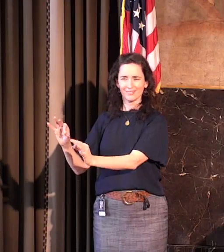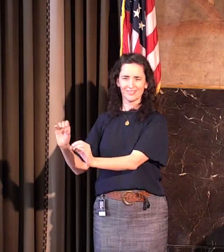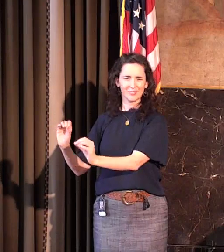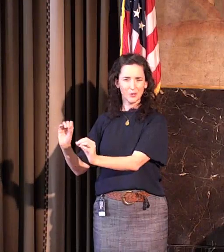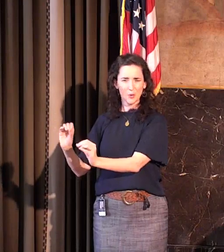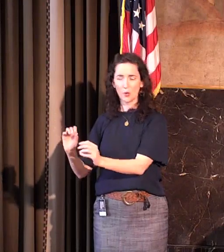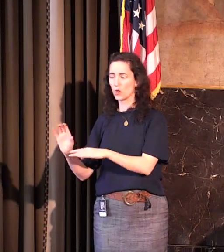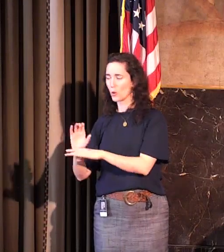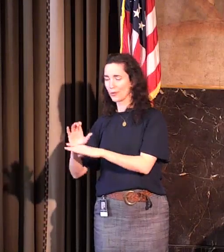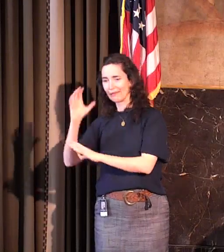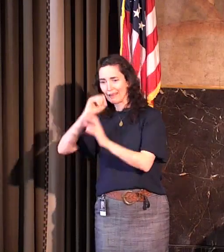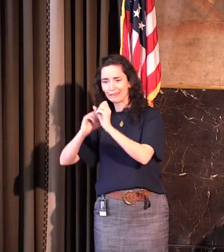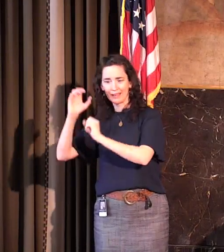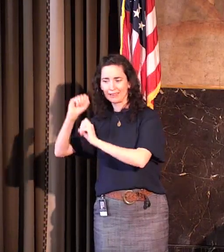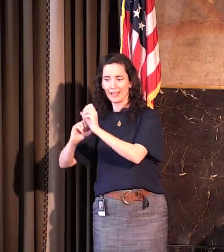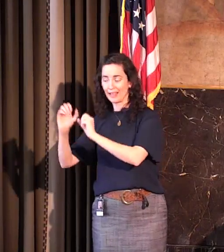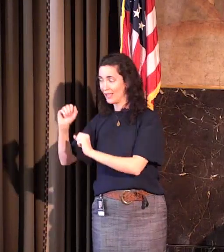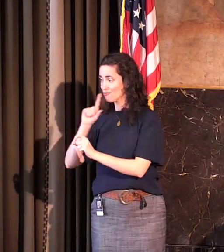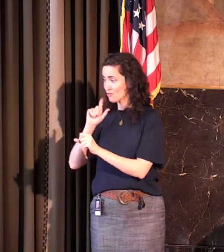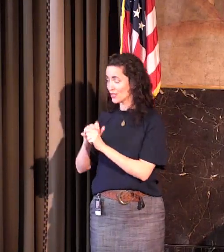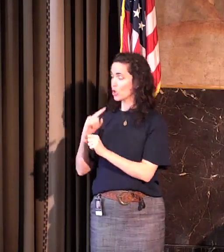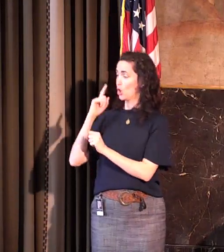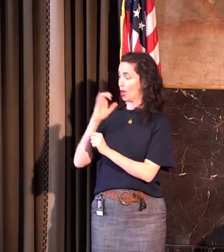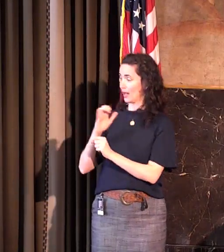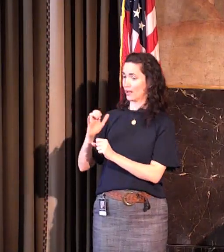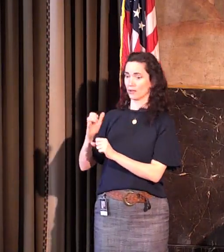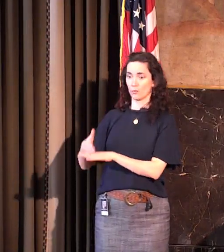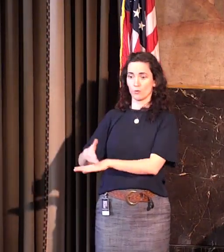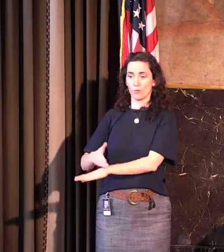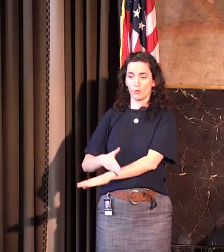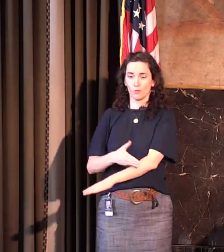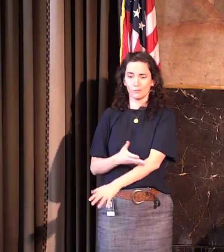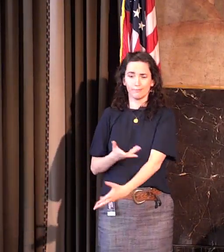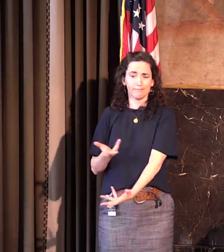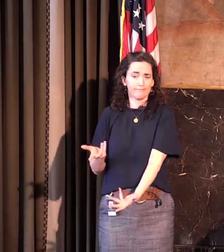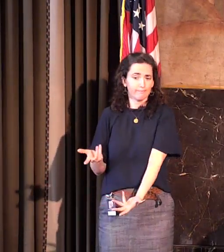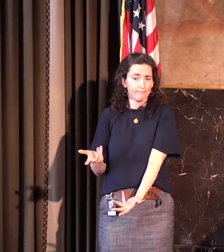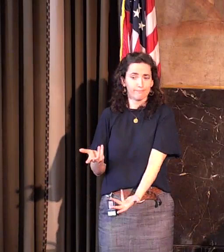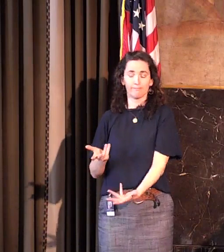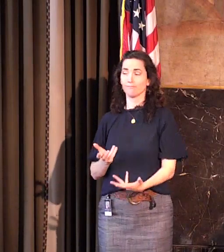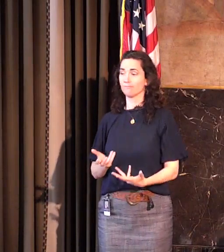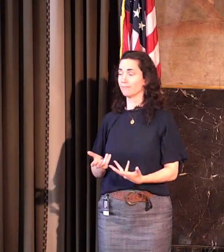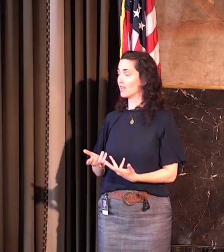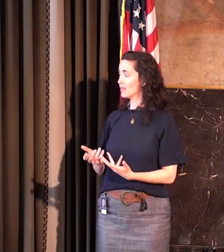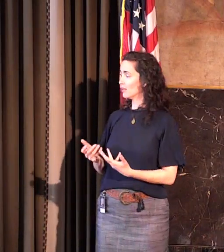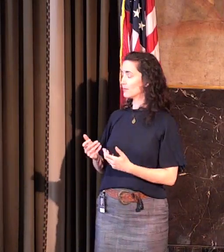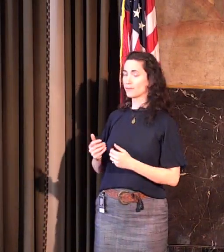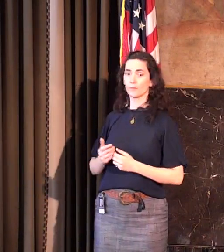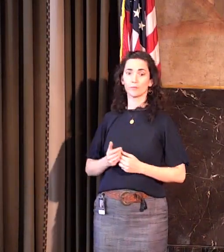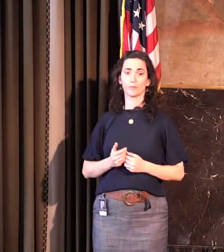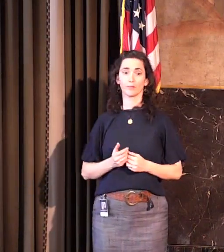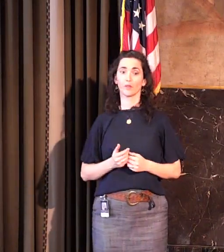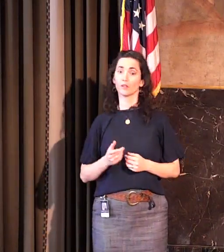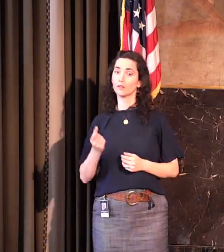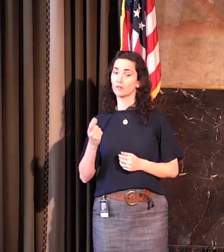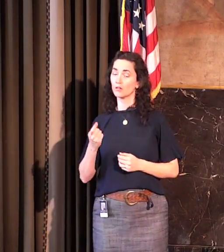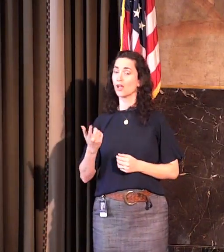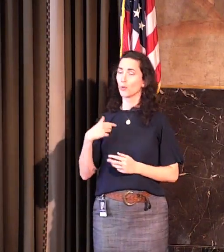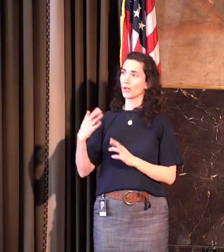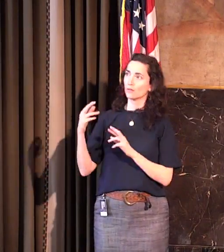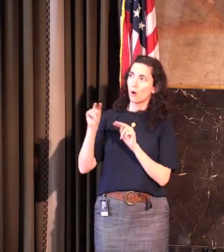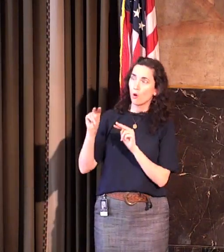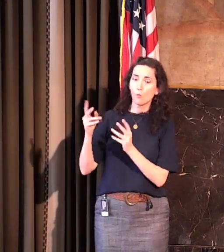right now that gives us any assurance that we're soon to approach the peak, although that is our